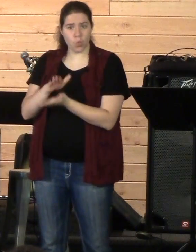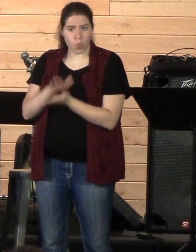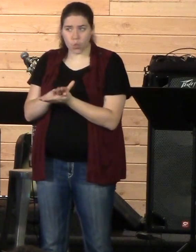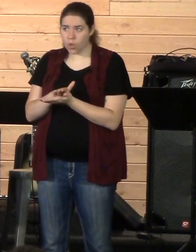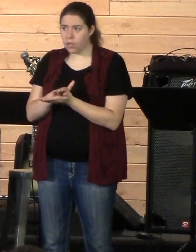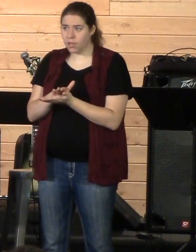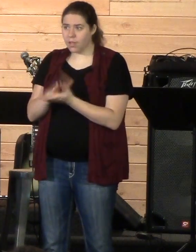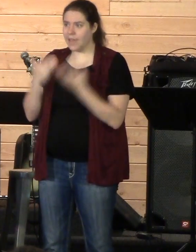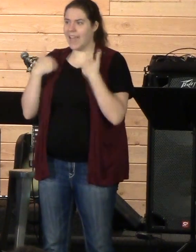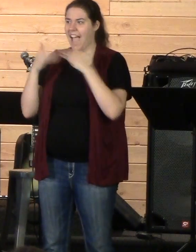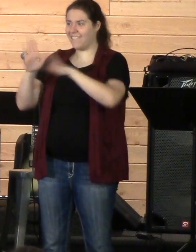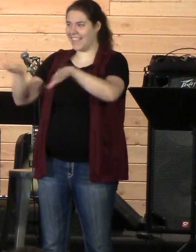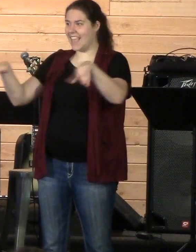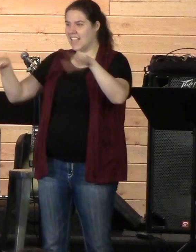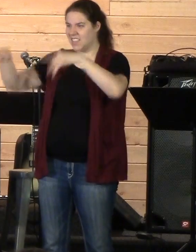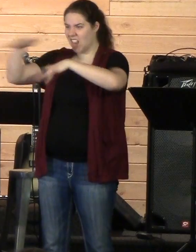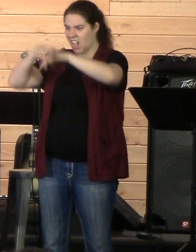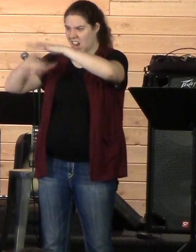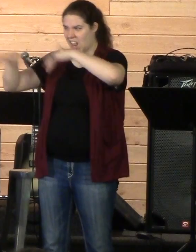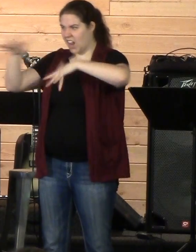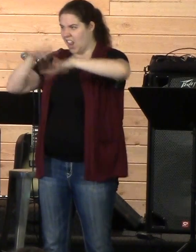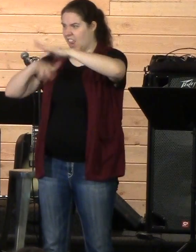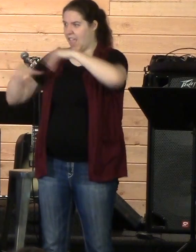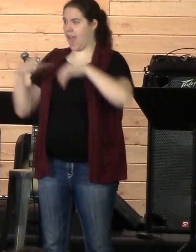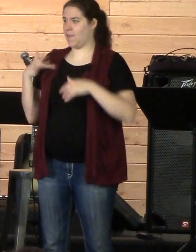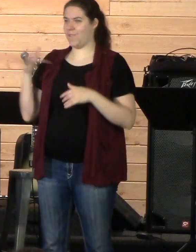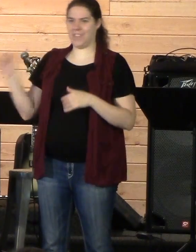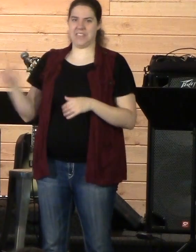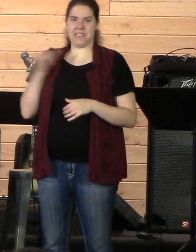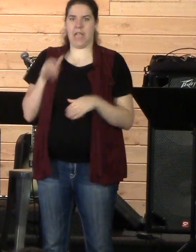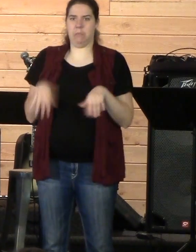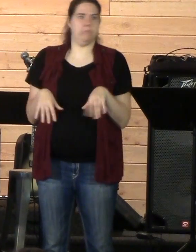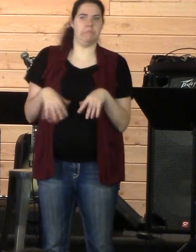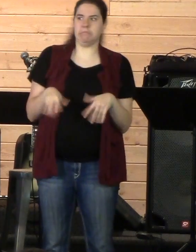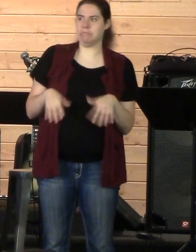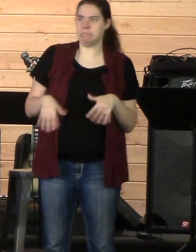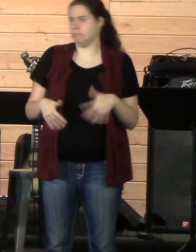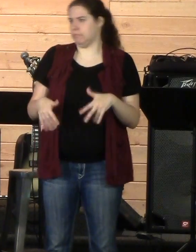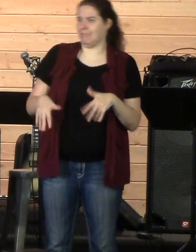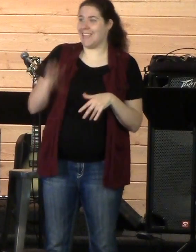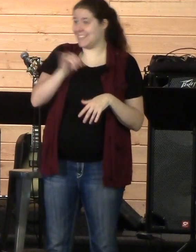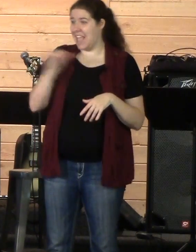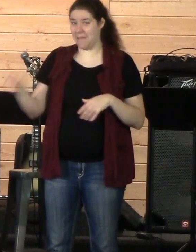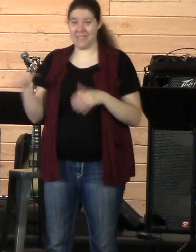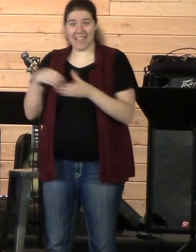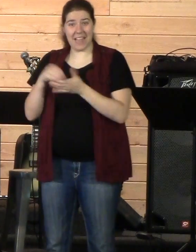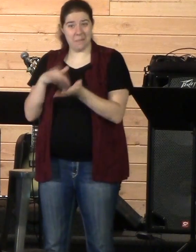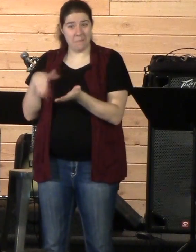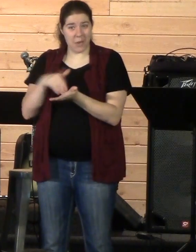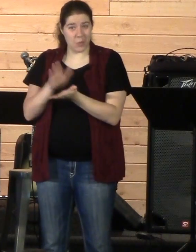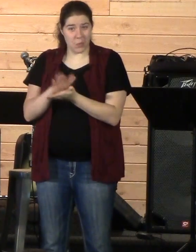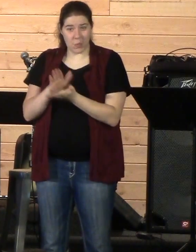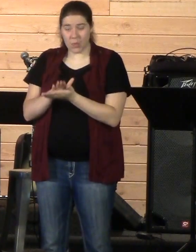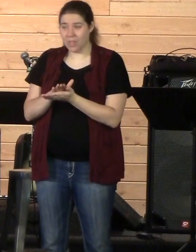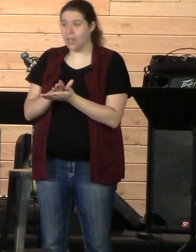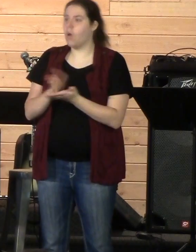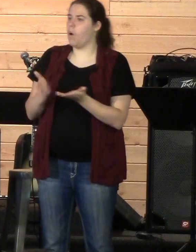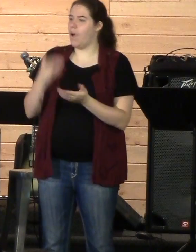all the insecurities you felt when you were in junior high? Ever walk into a high school and